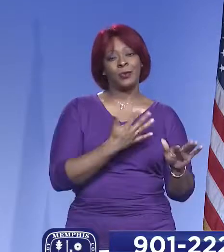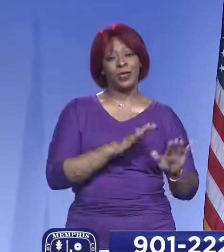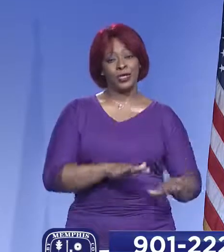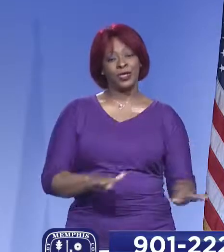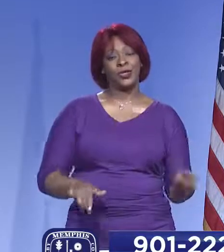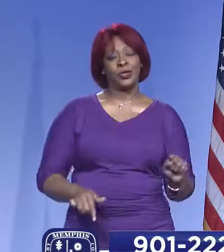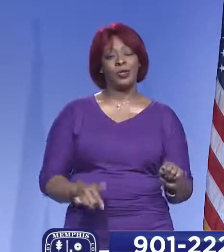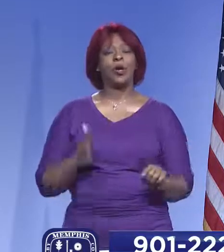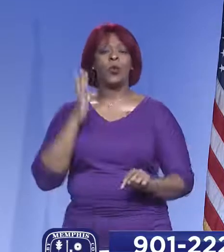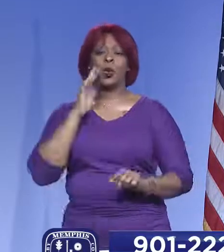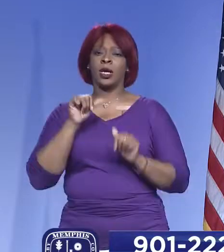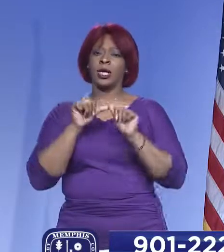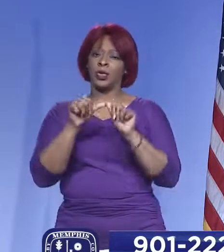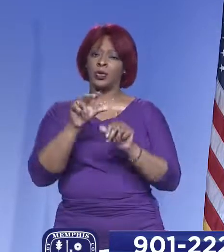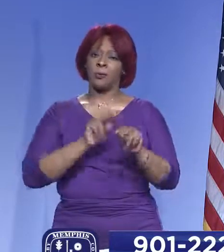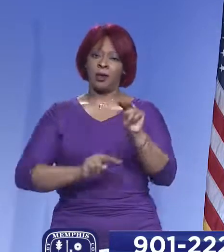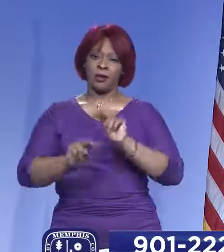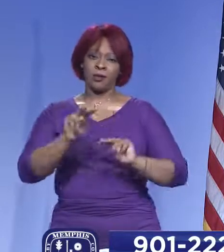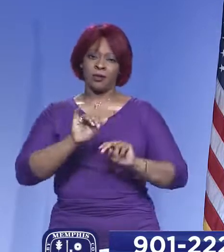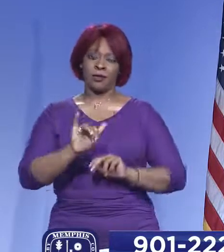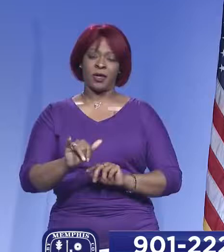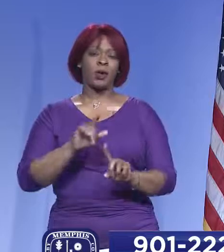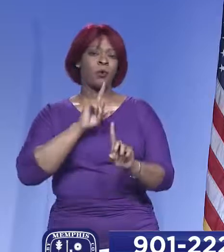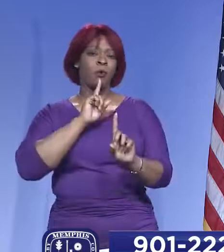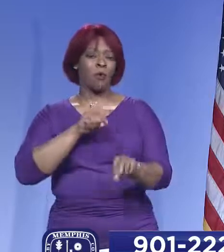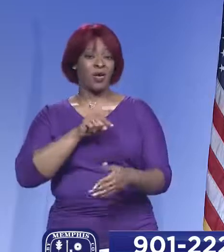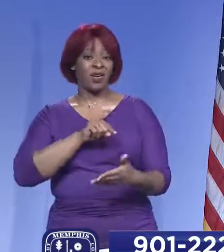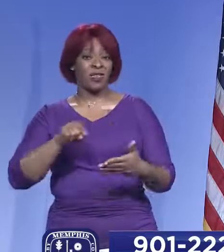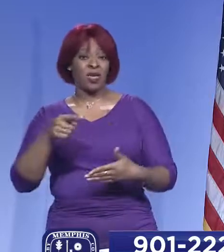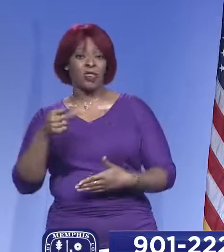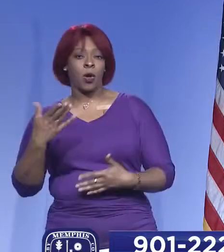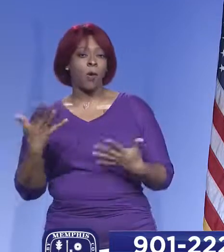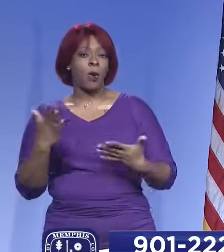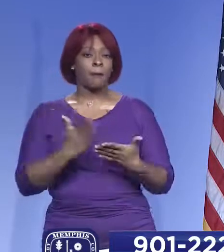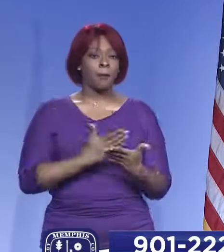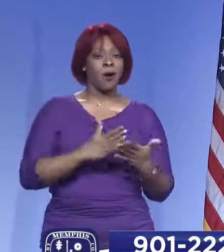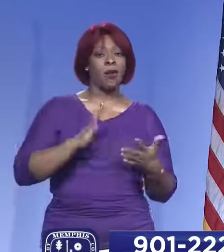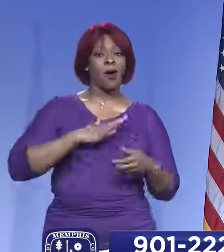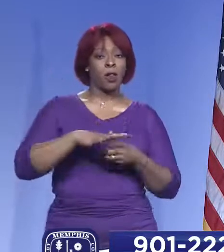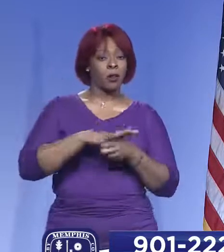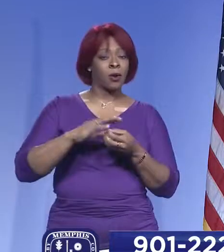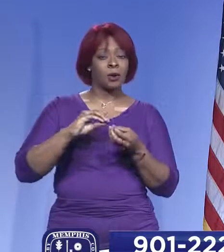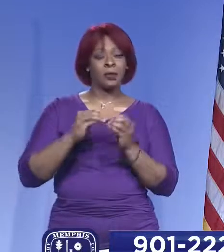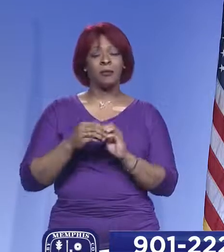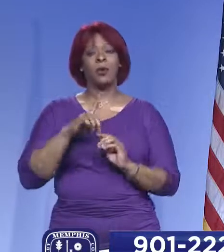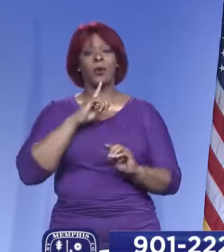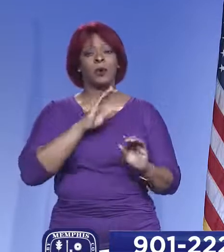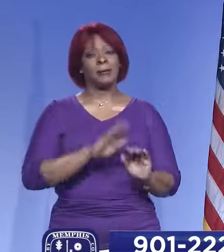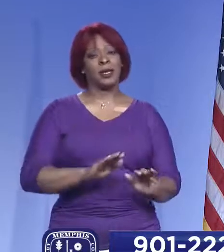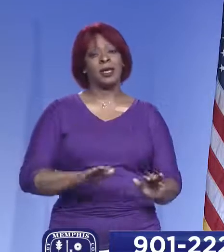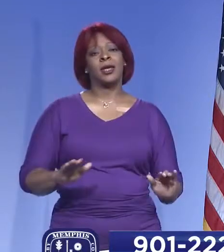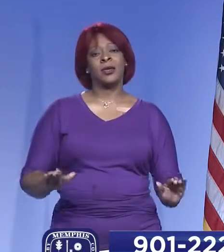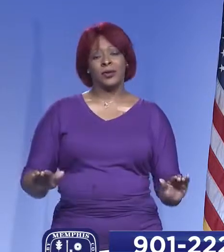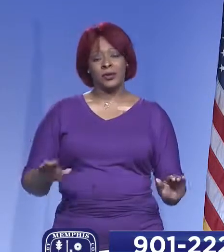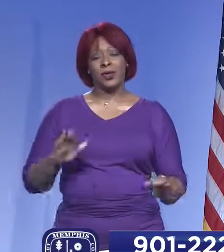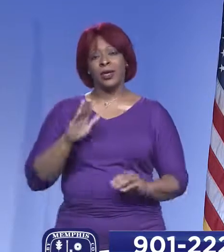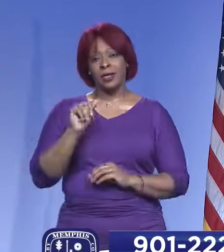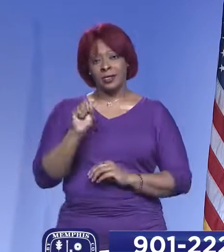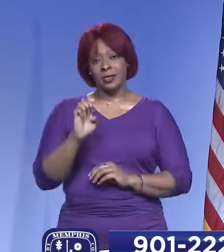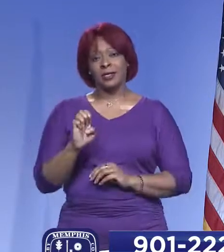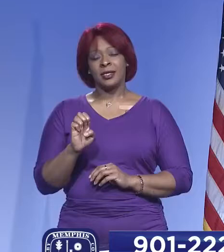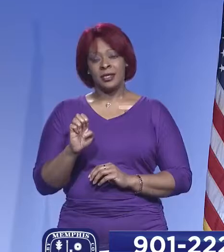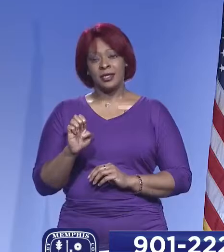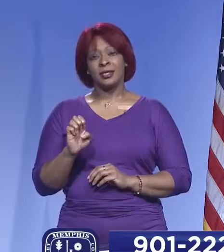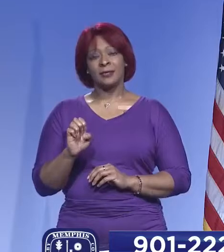But we'll look into that and report on Thursday what proportion of our local cases are pediatric cases.